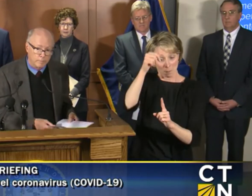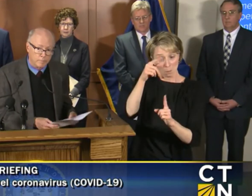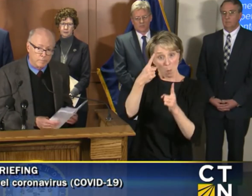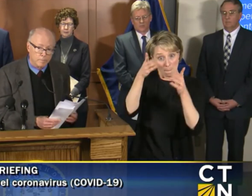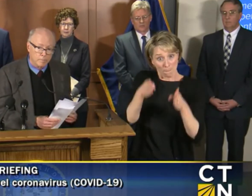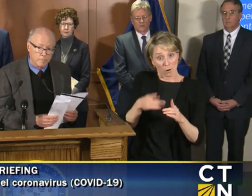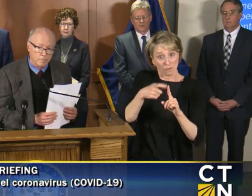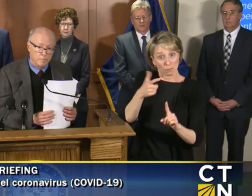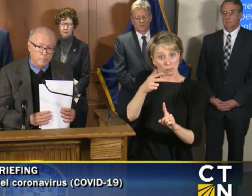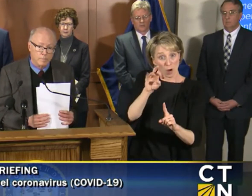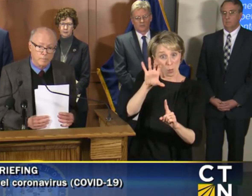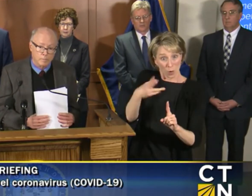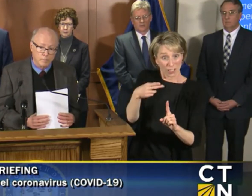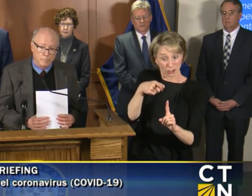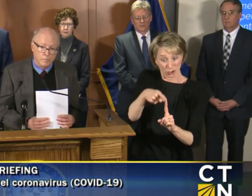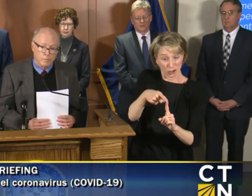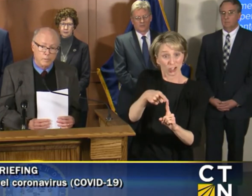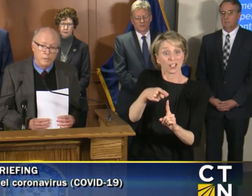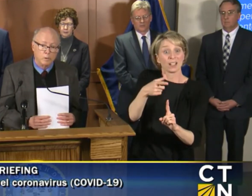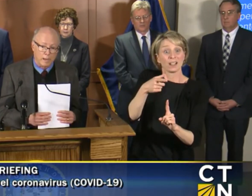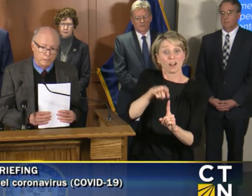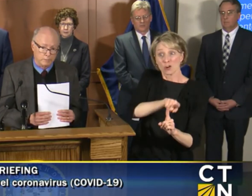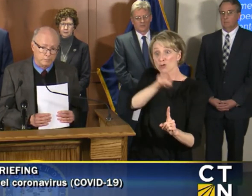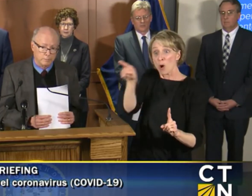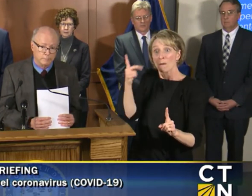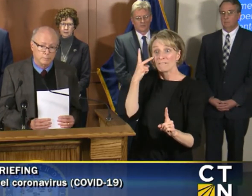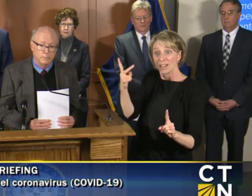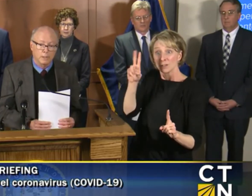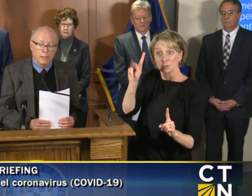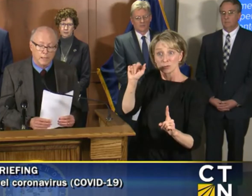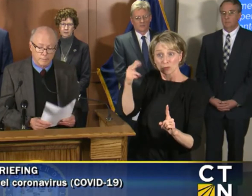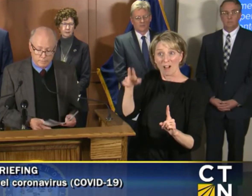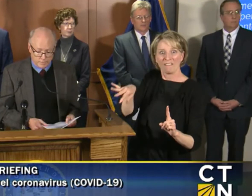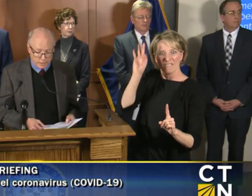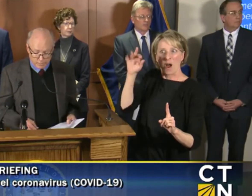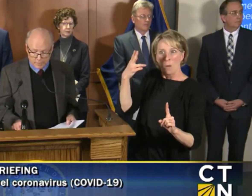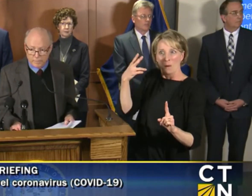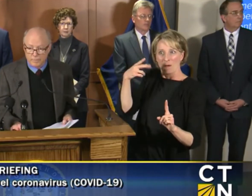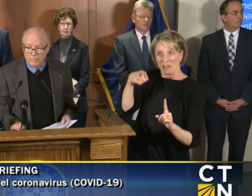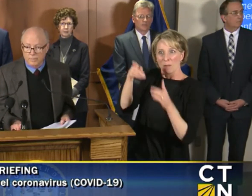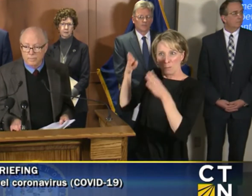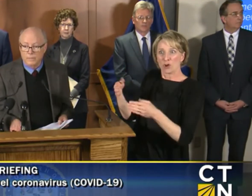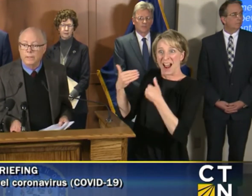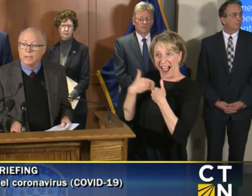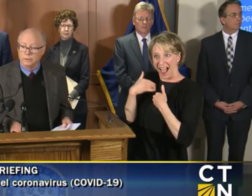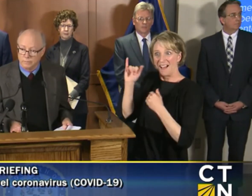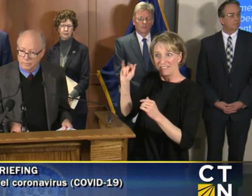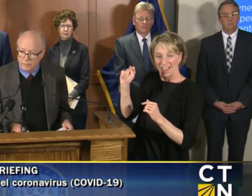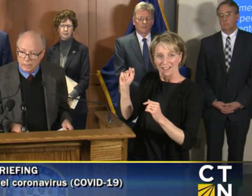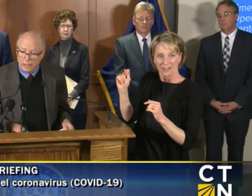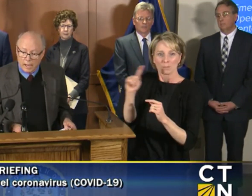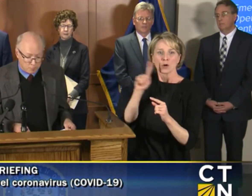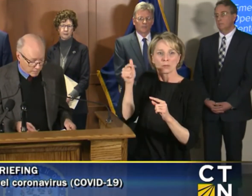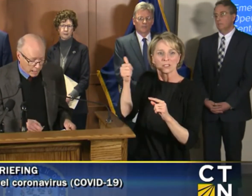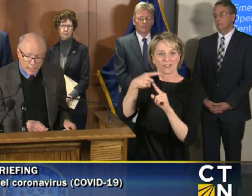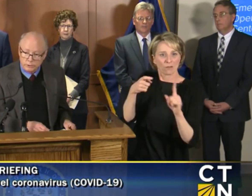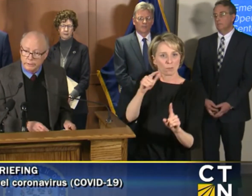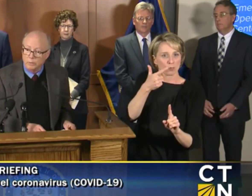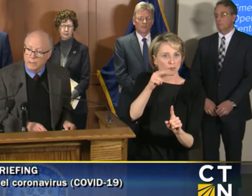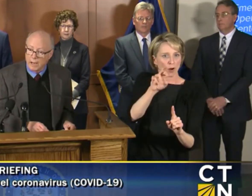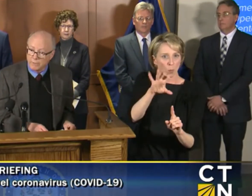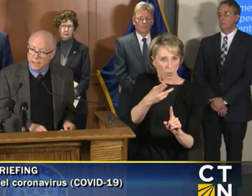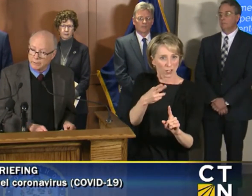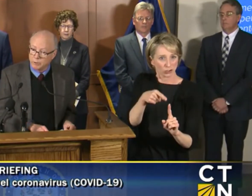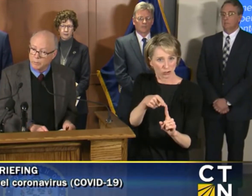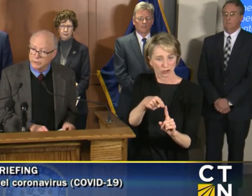So he or she was visiting Utah? Correct. So, Josh? excuse me, can I get an answer to that question? I actually